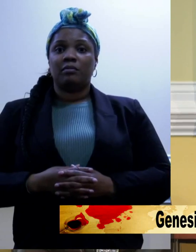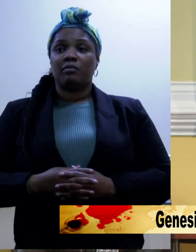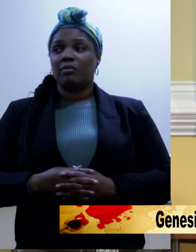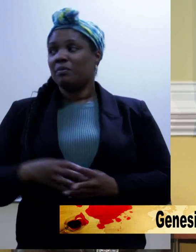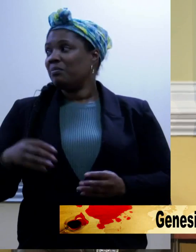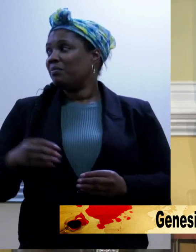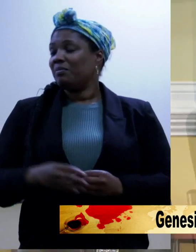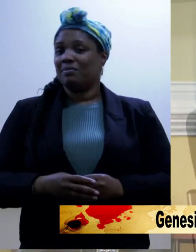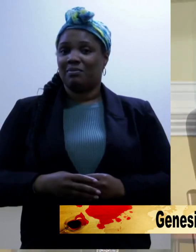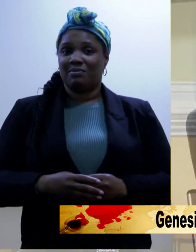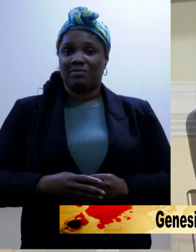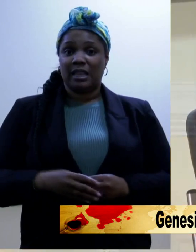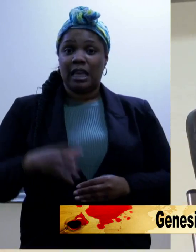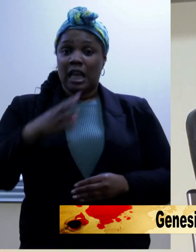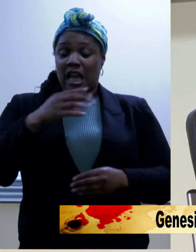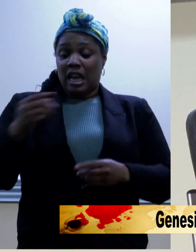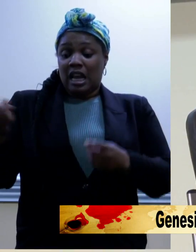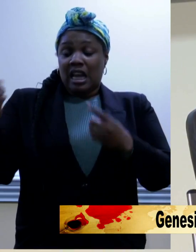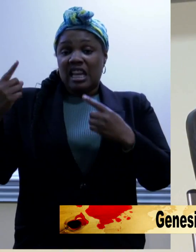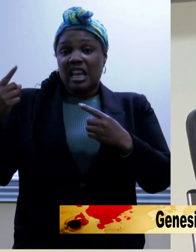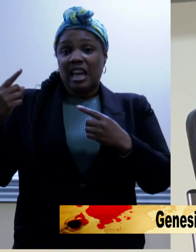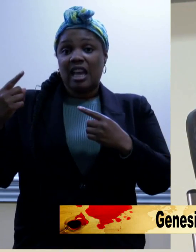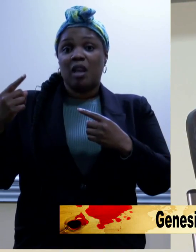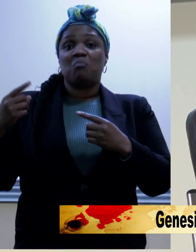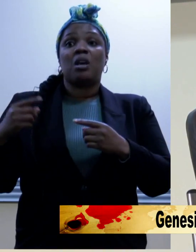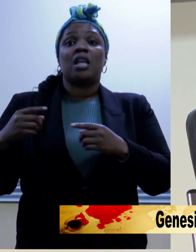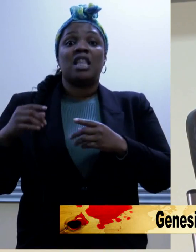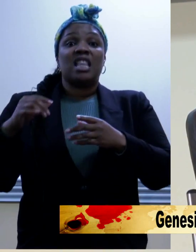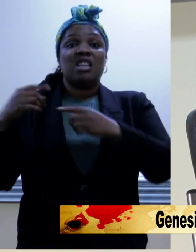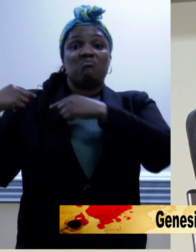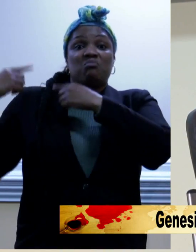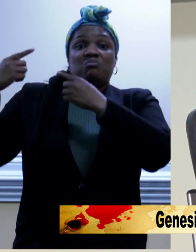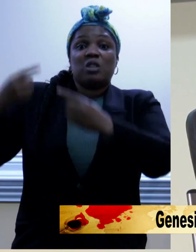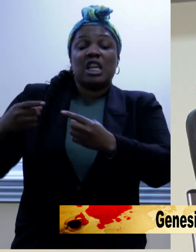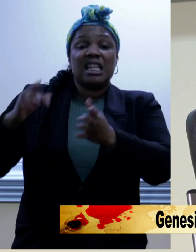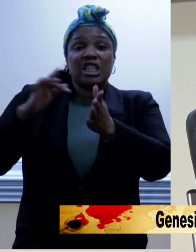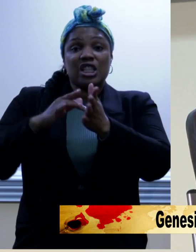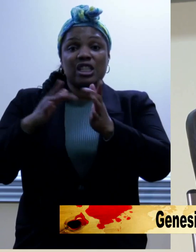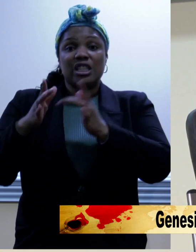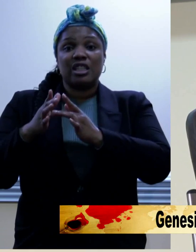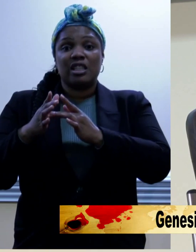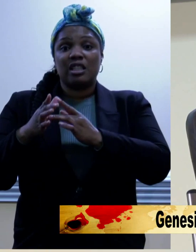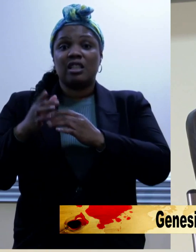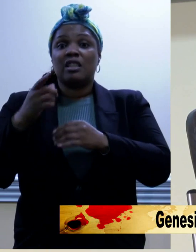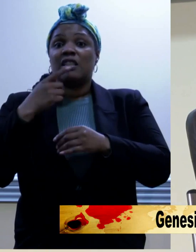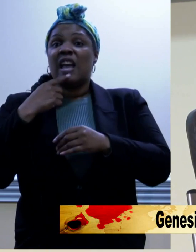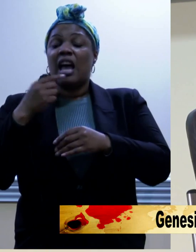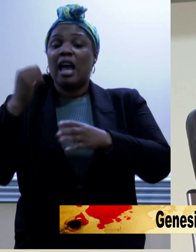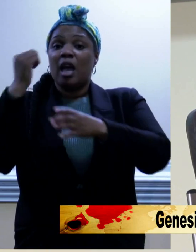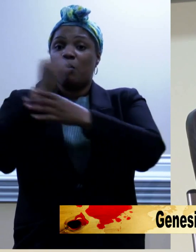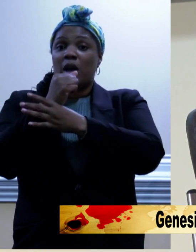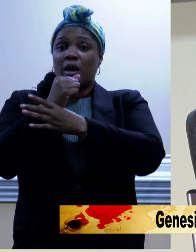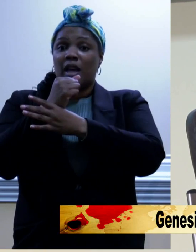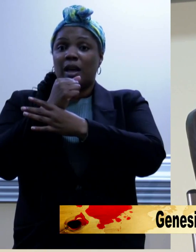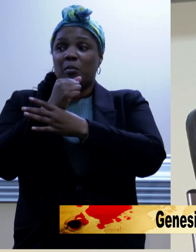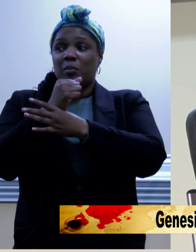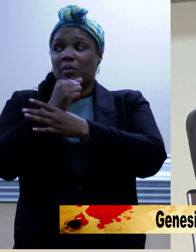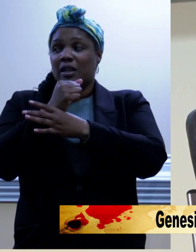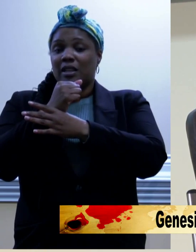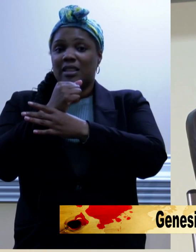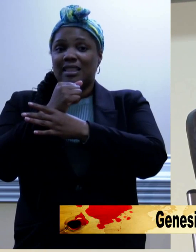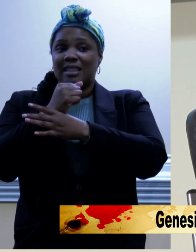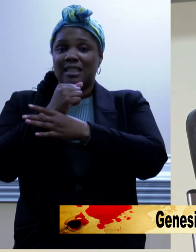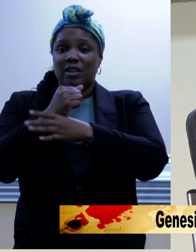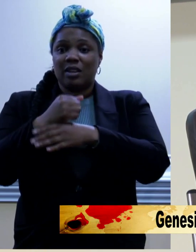Okay, read it. And it came to pass after these things that God did tempt Abraham and said unto him, Abraham.